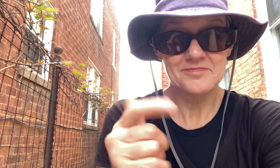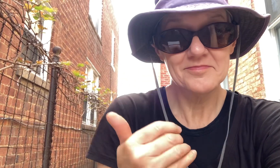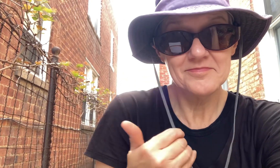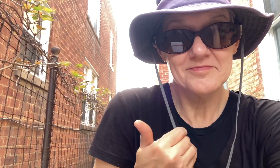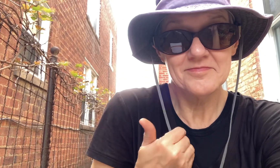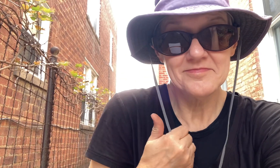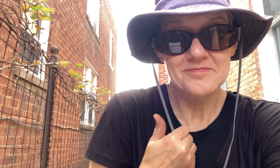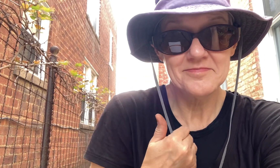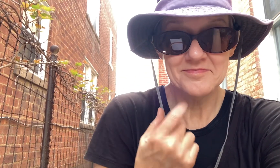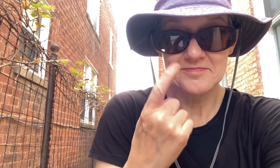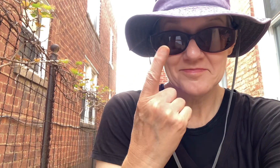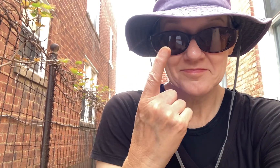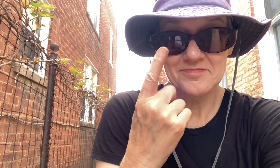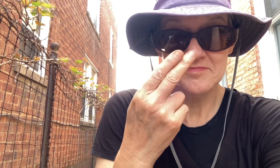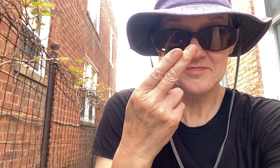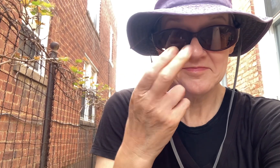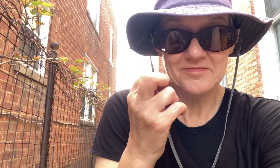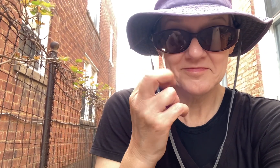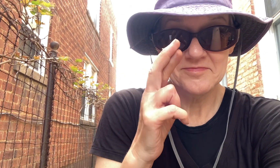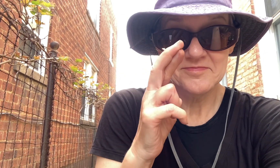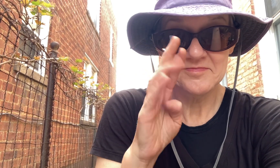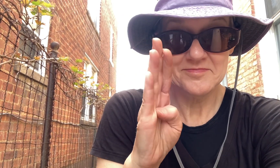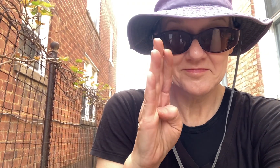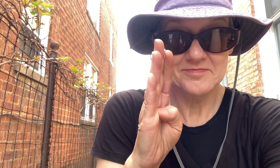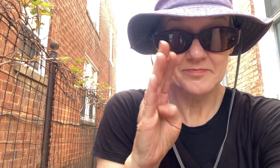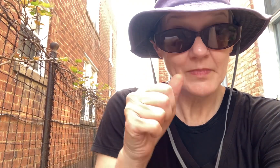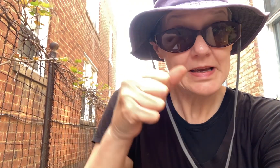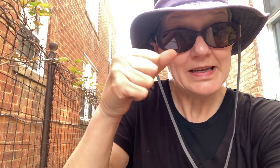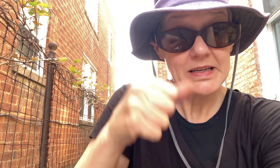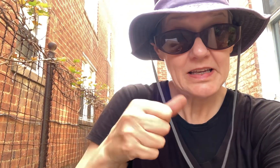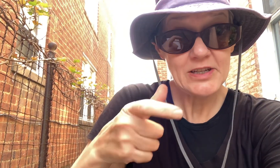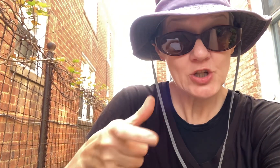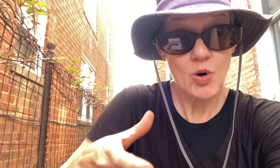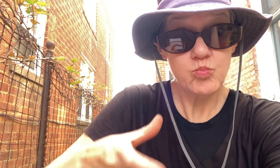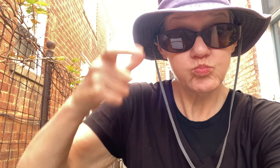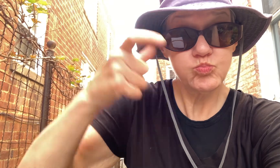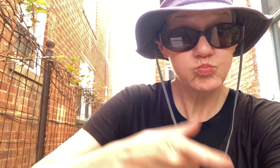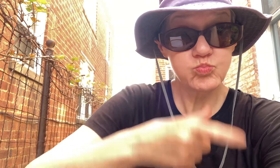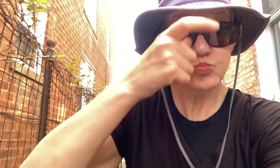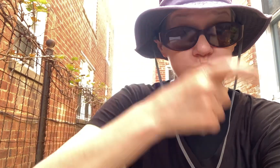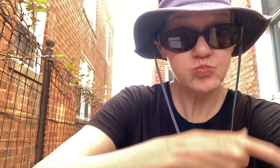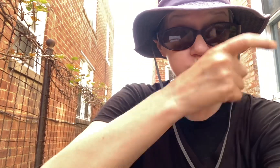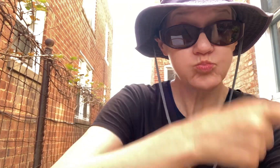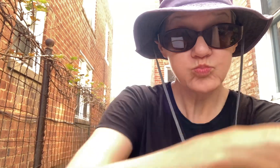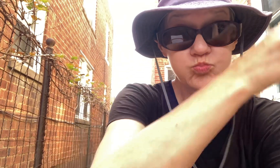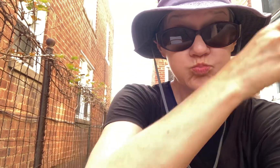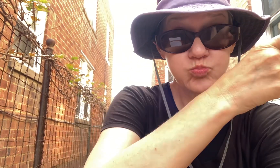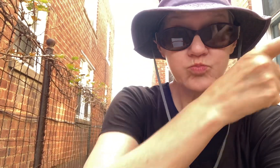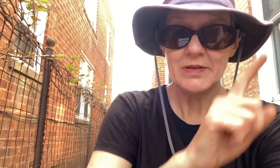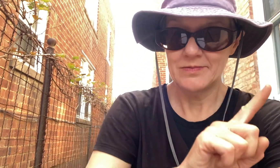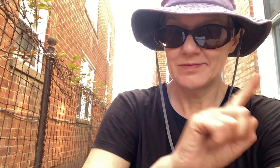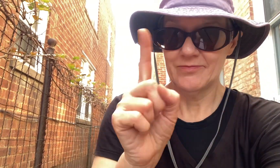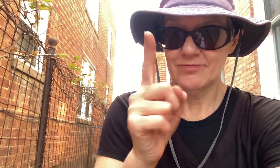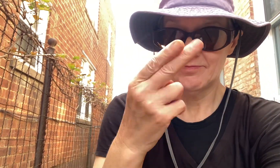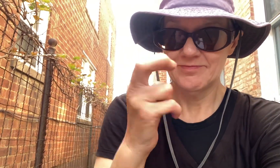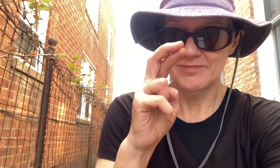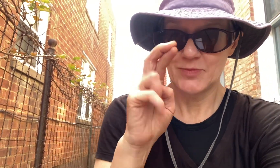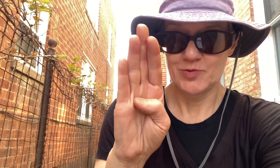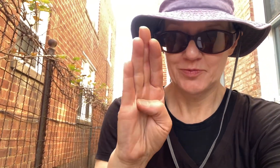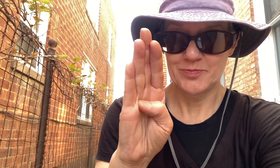And 1 pocket on each tier has herbs. So each 4 green stalks, they have a